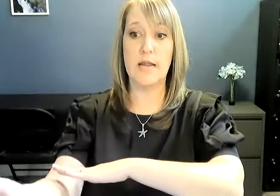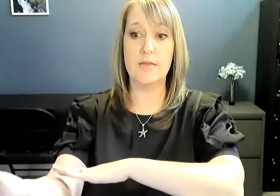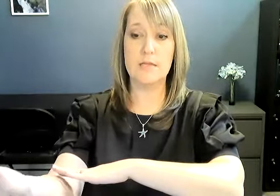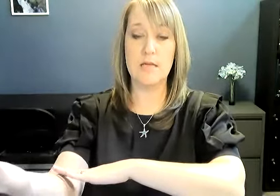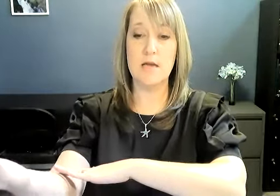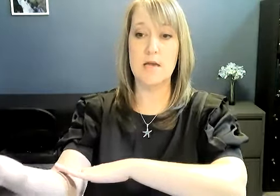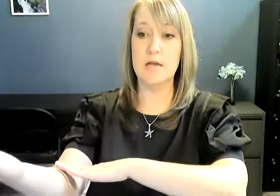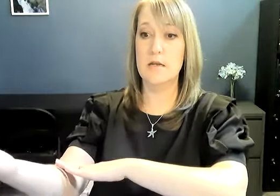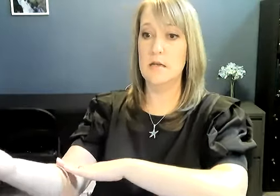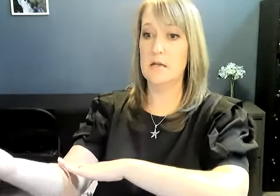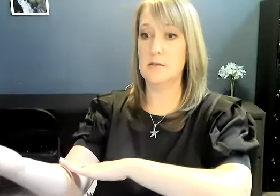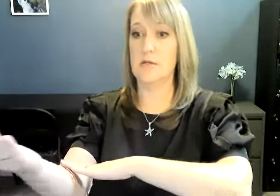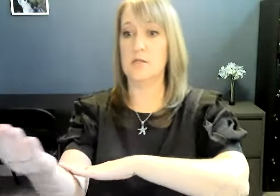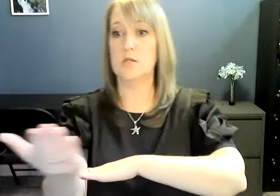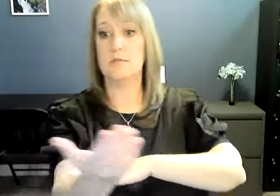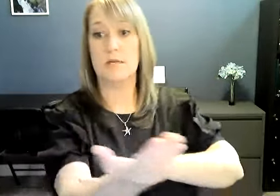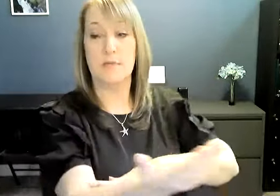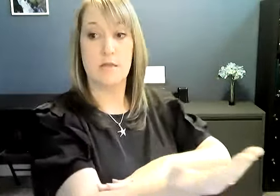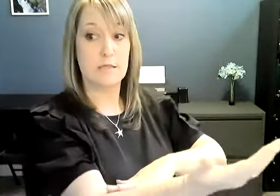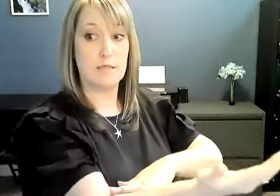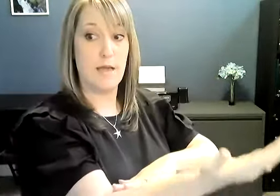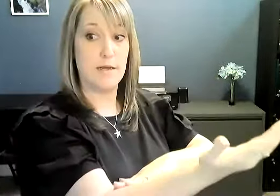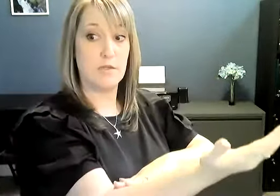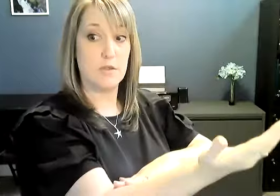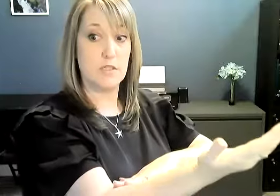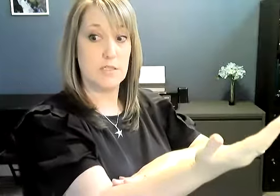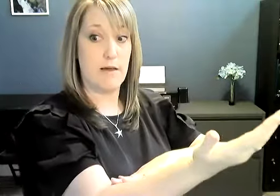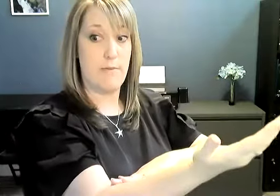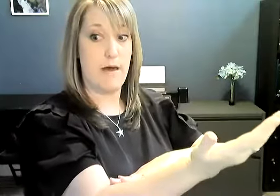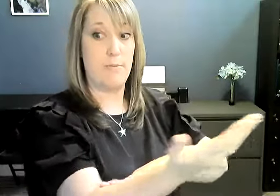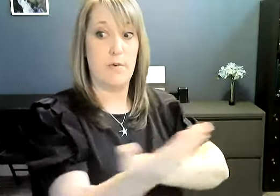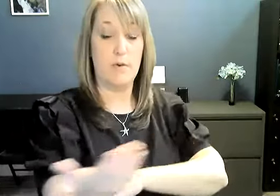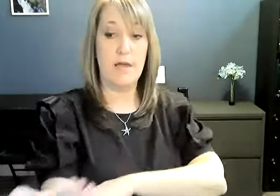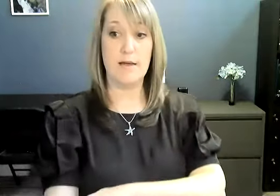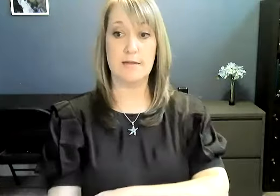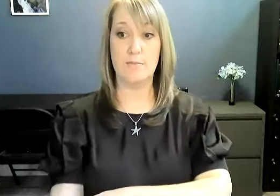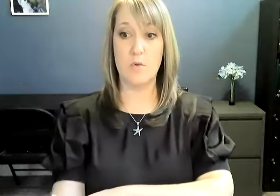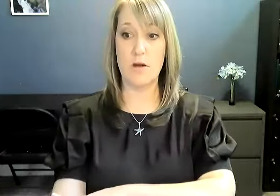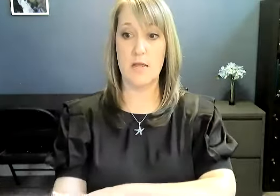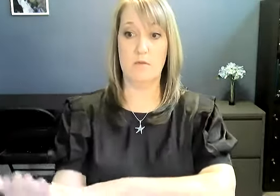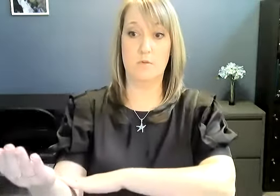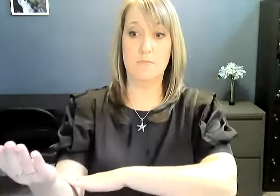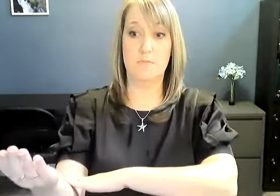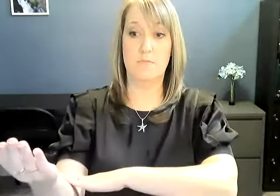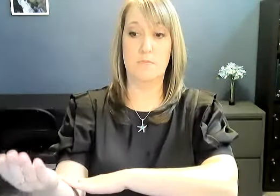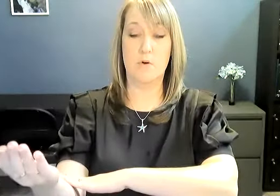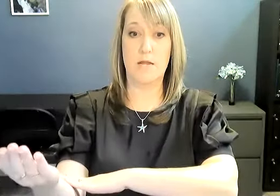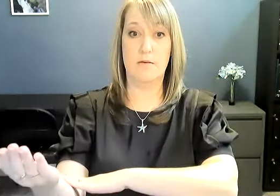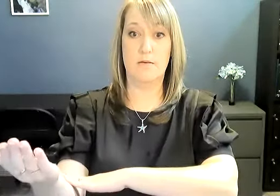the sun, let's see if I can turn this way. The sun is going to just come up. Okay, that's morning. Morning.